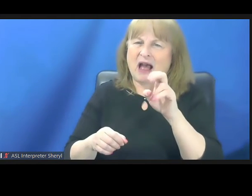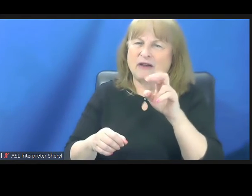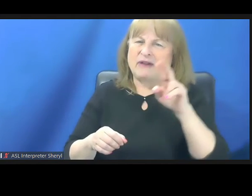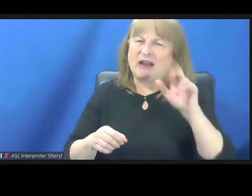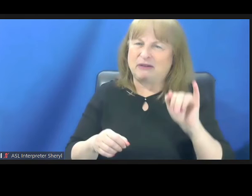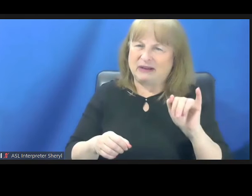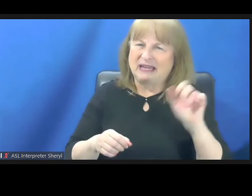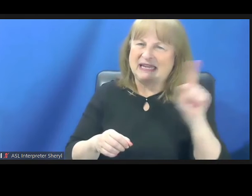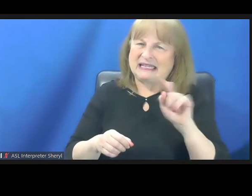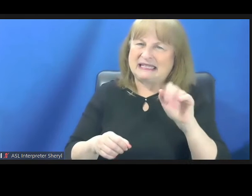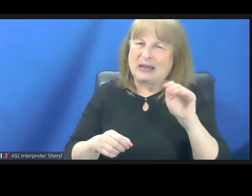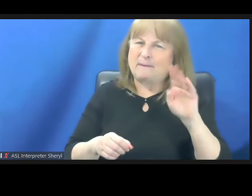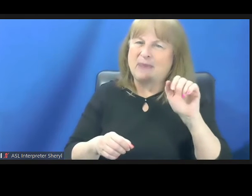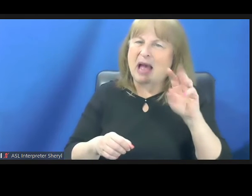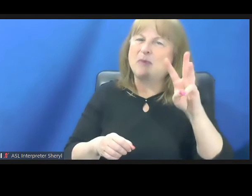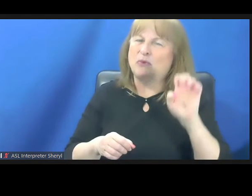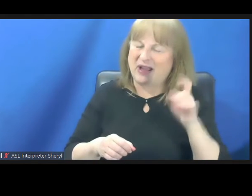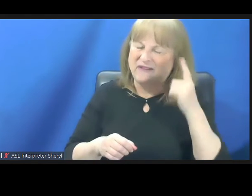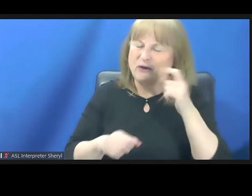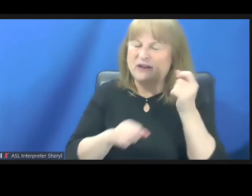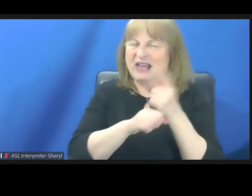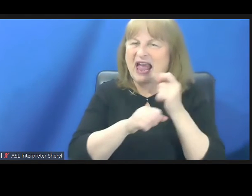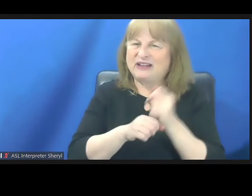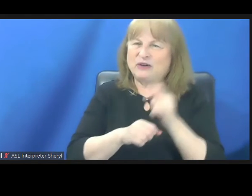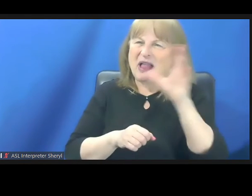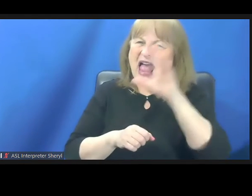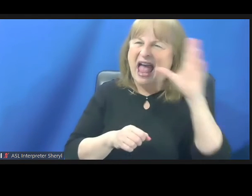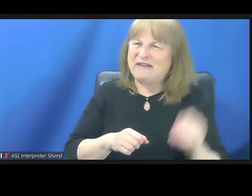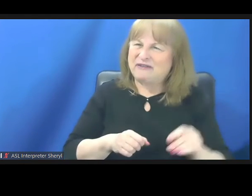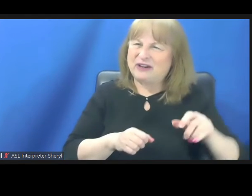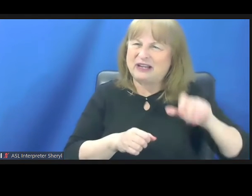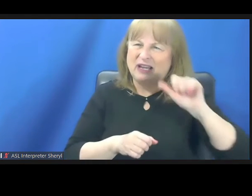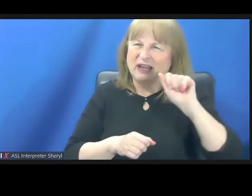the annual African Archaeological